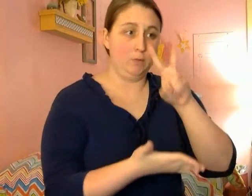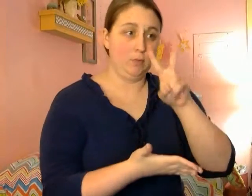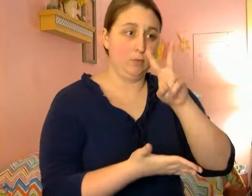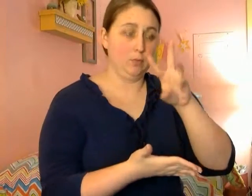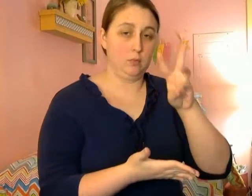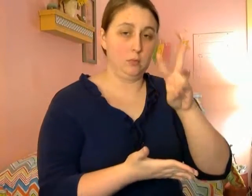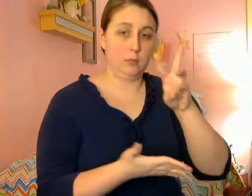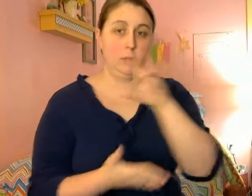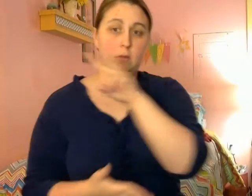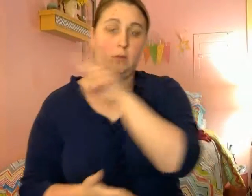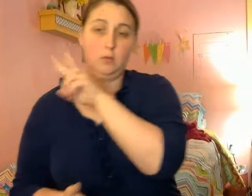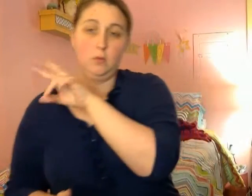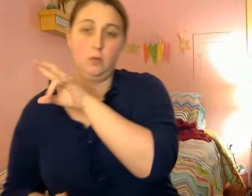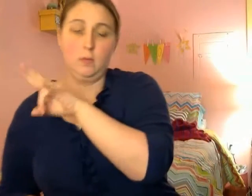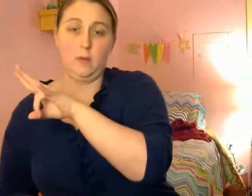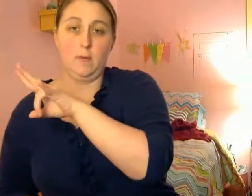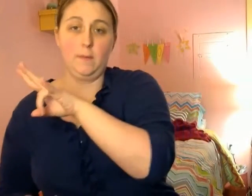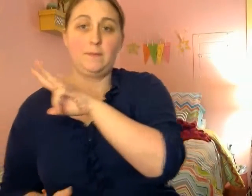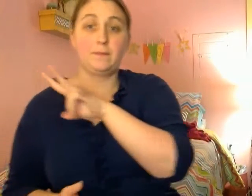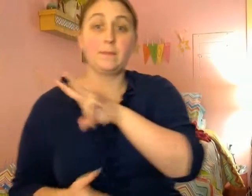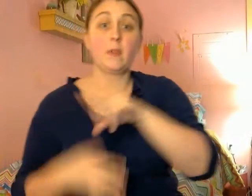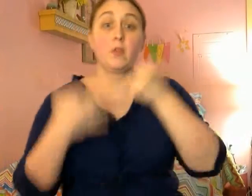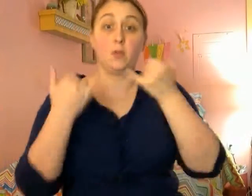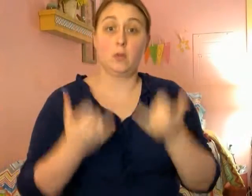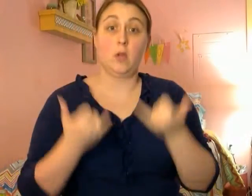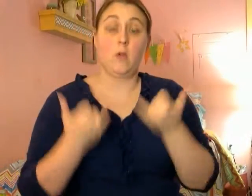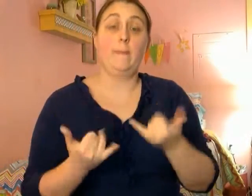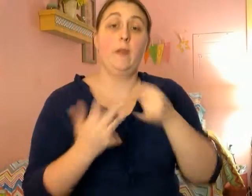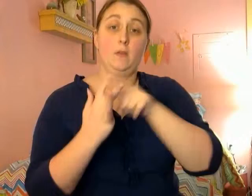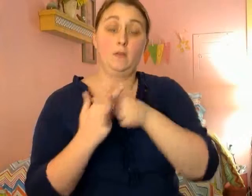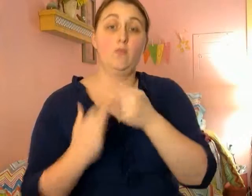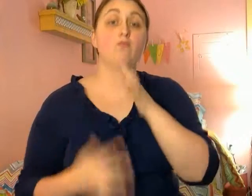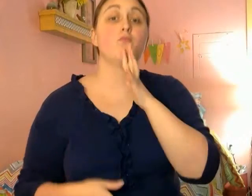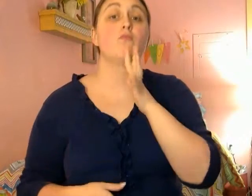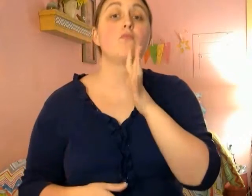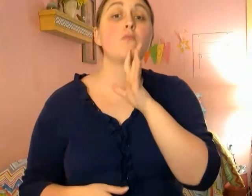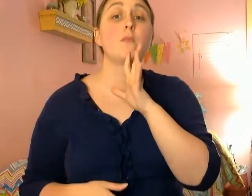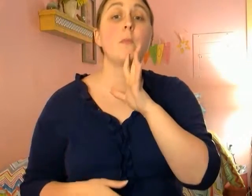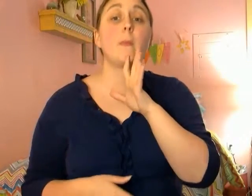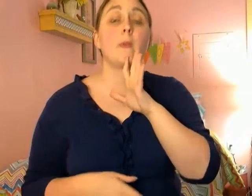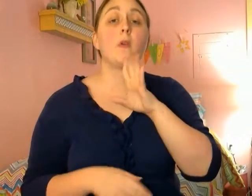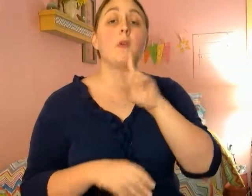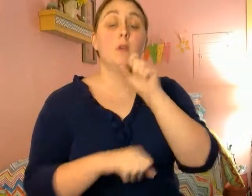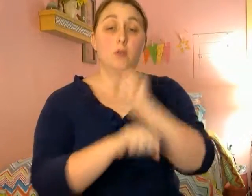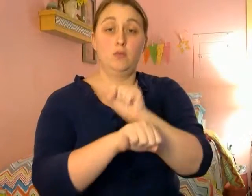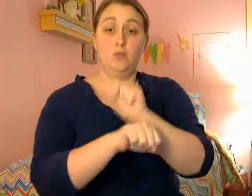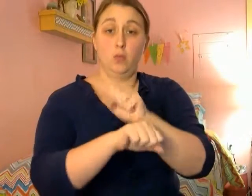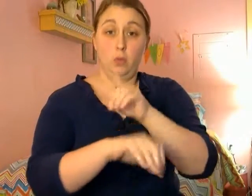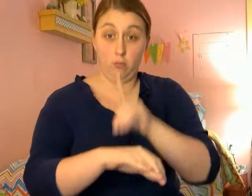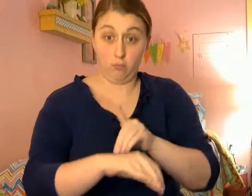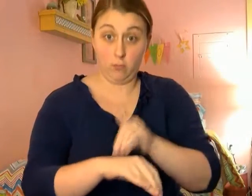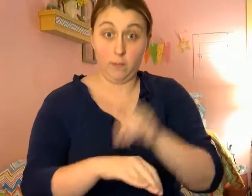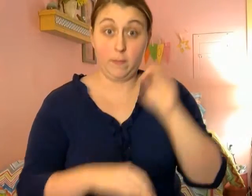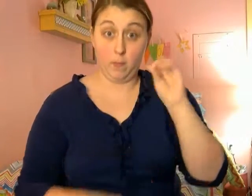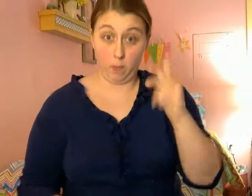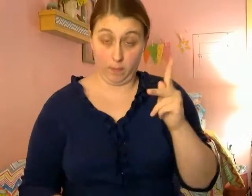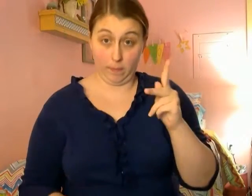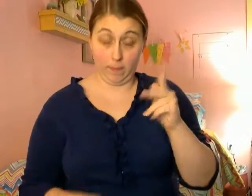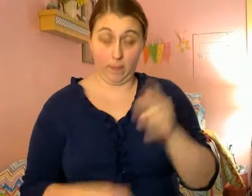today we're going to begin talking about job duties. Okay?